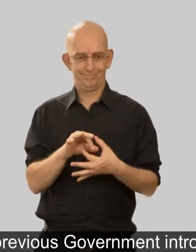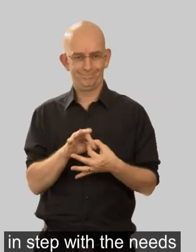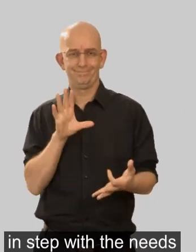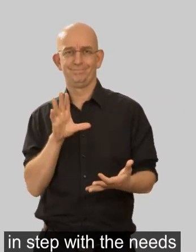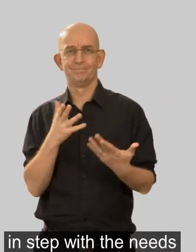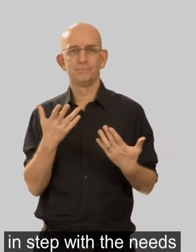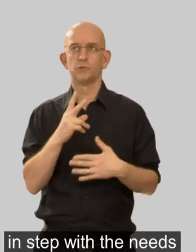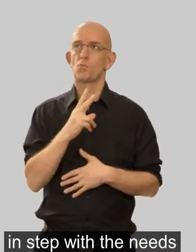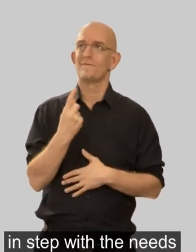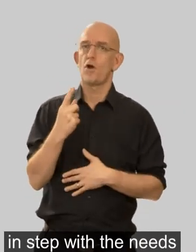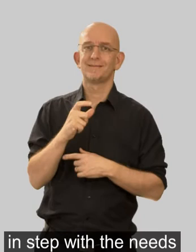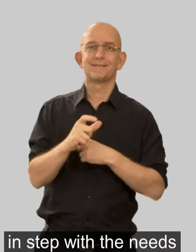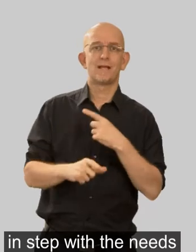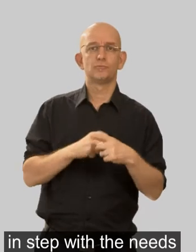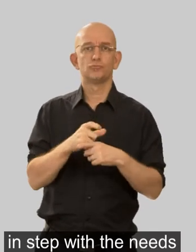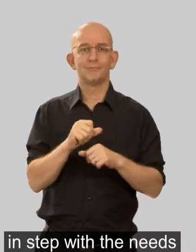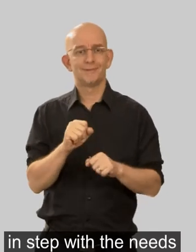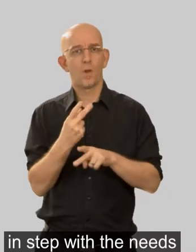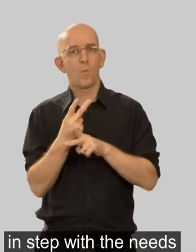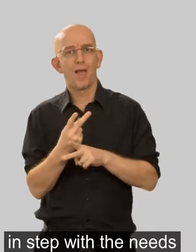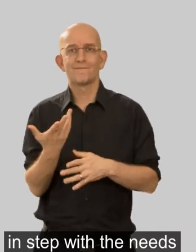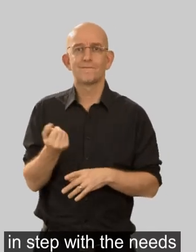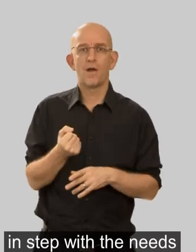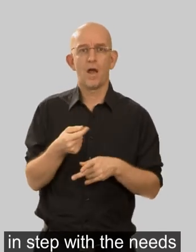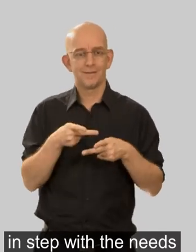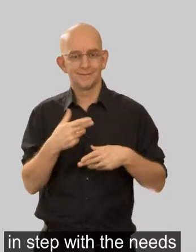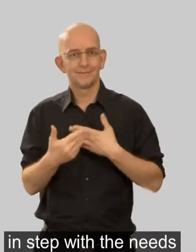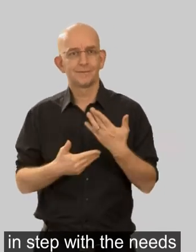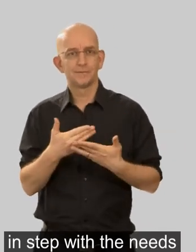of a 21st century welfare system for those of working age.